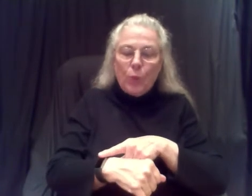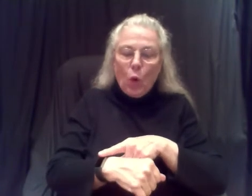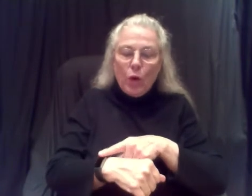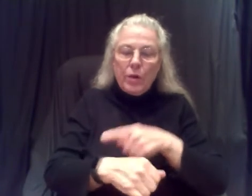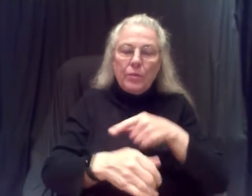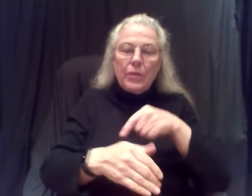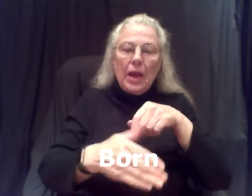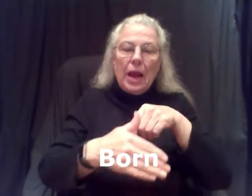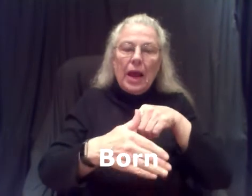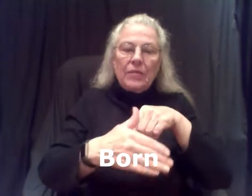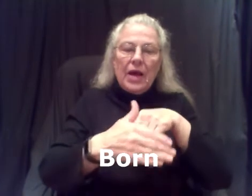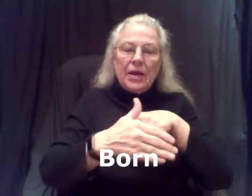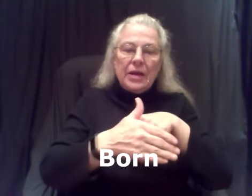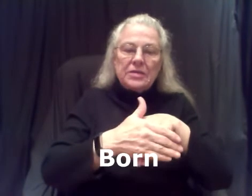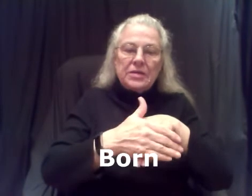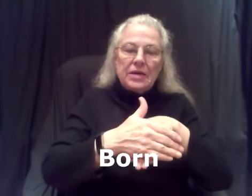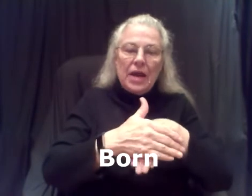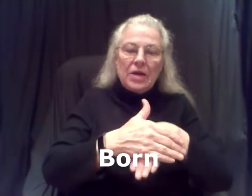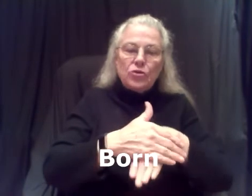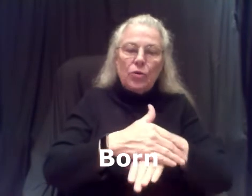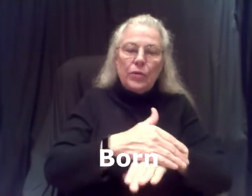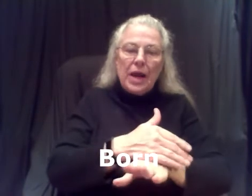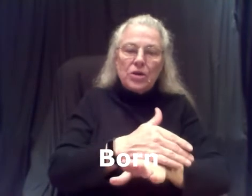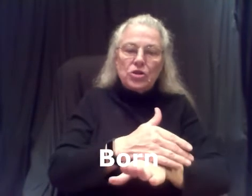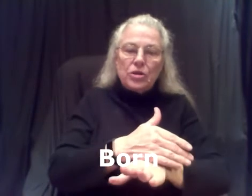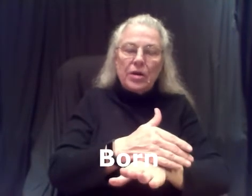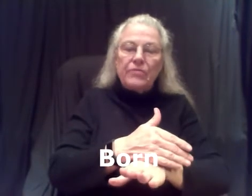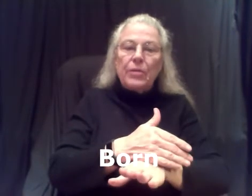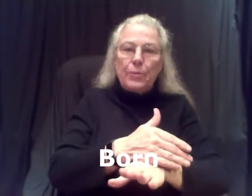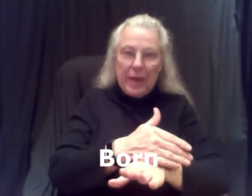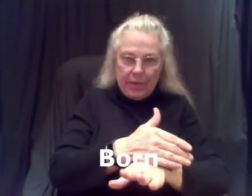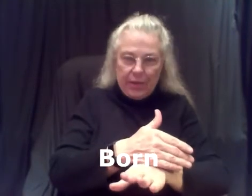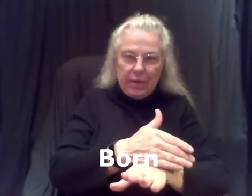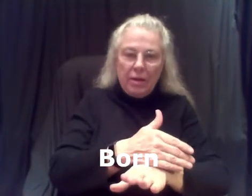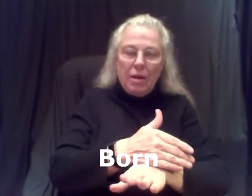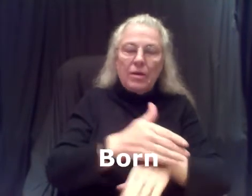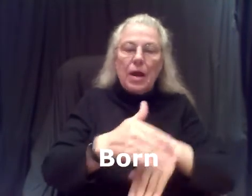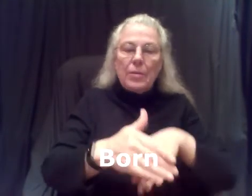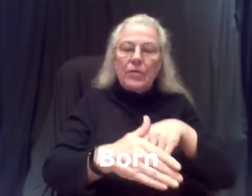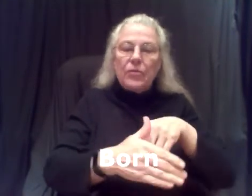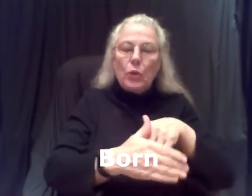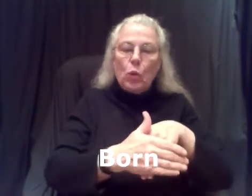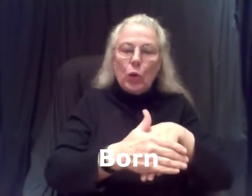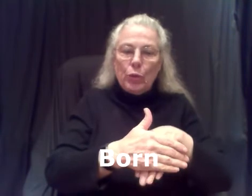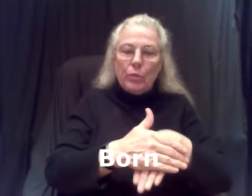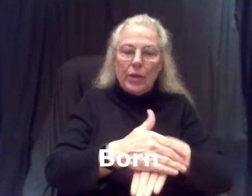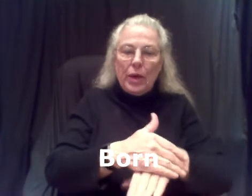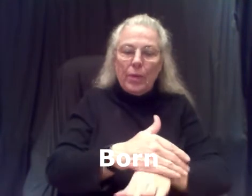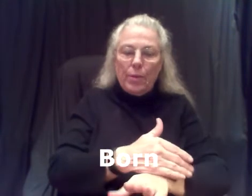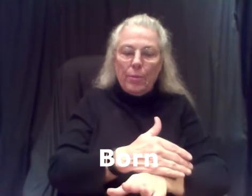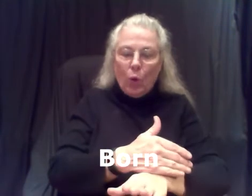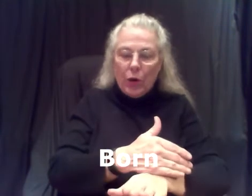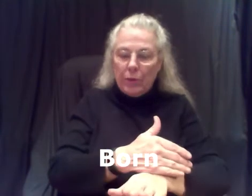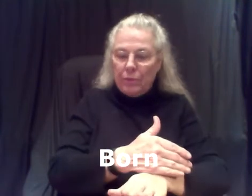born, and that is the natural reaction of the baby coming from the womb. Born.